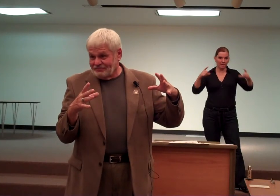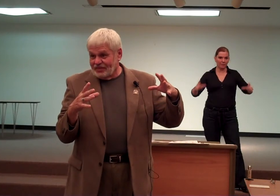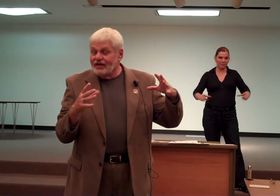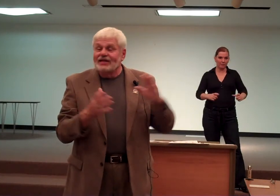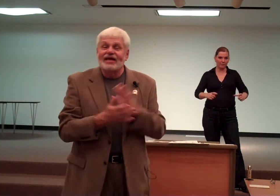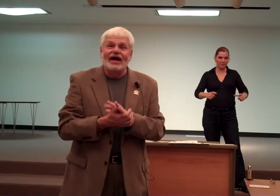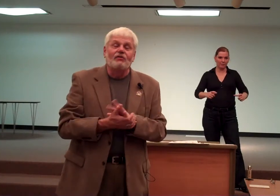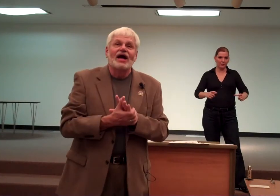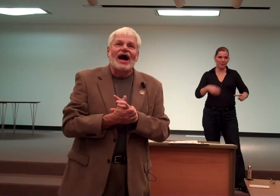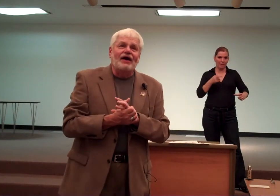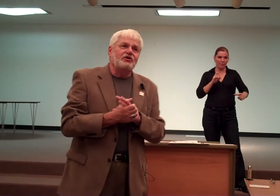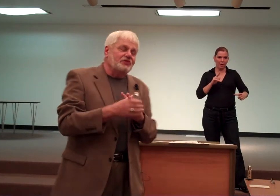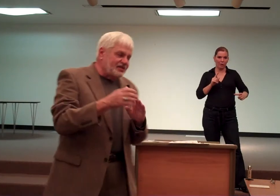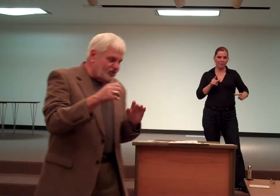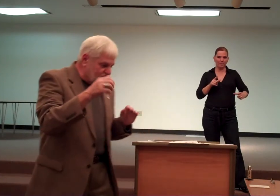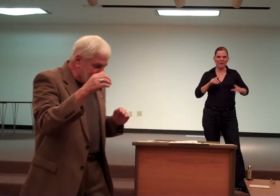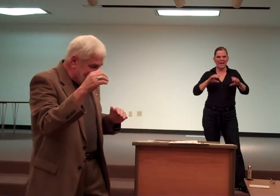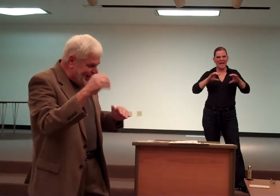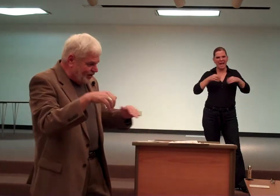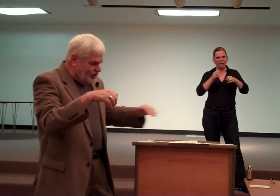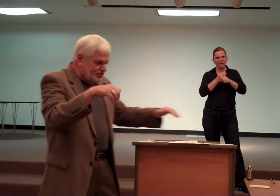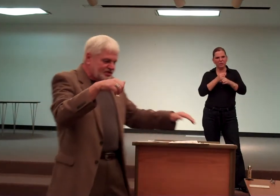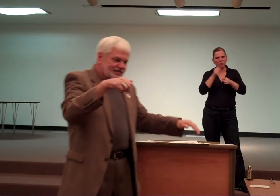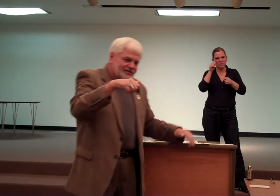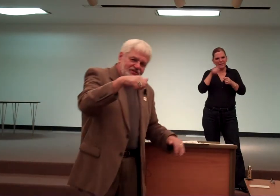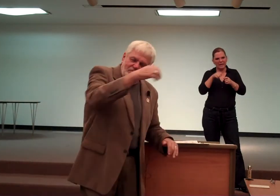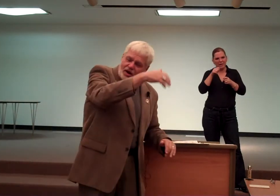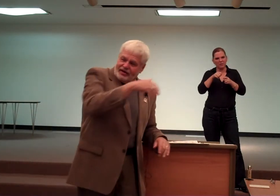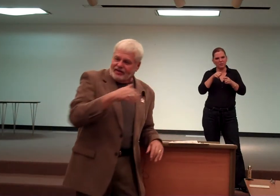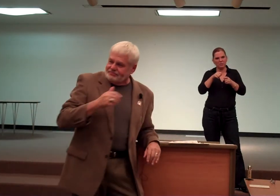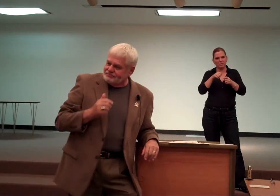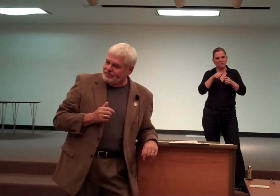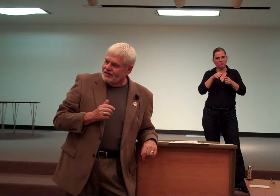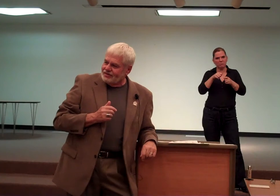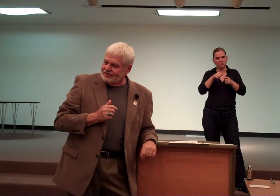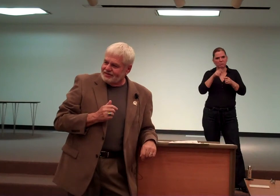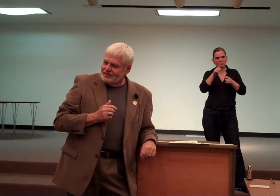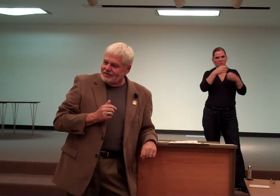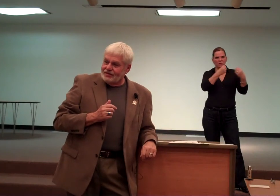Okay? Now, how do you get those nails to market?